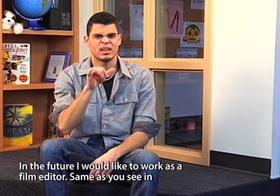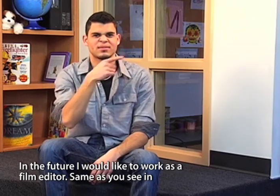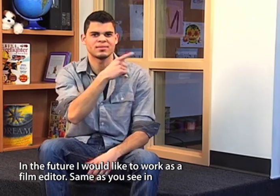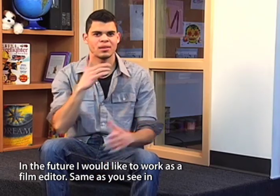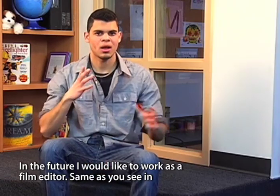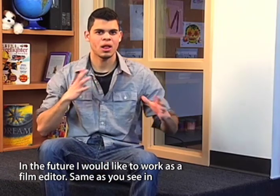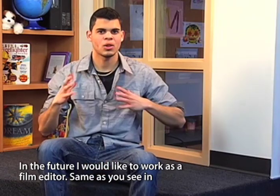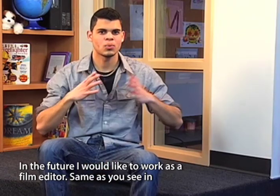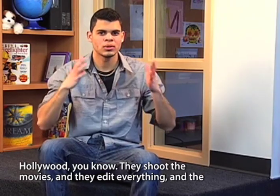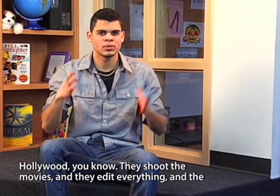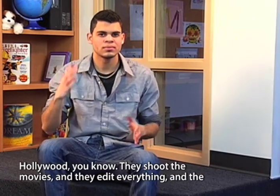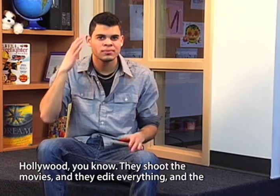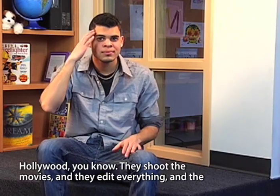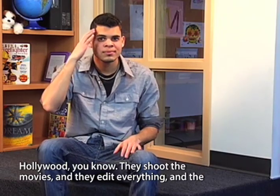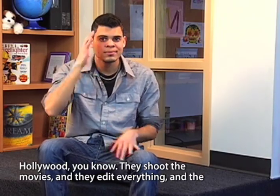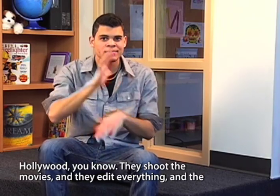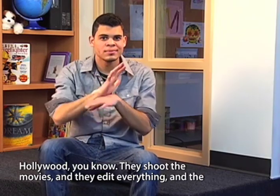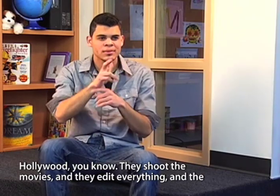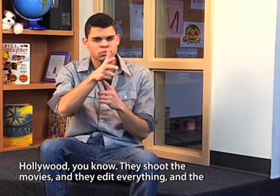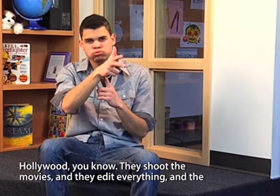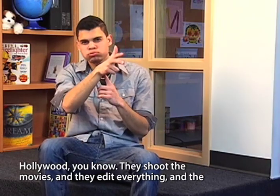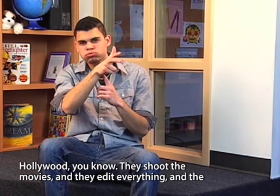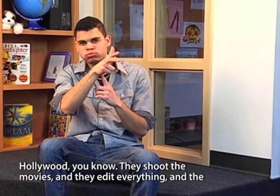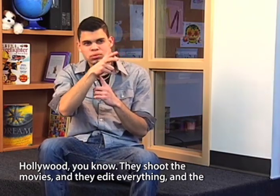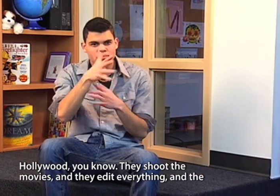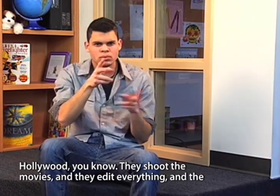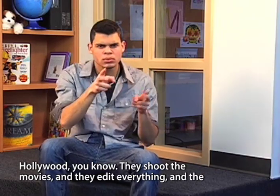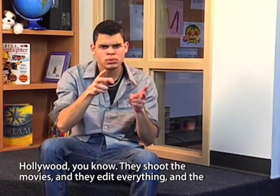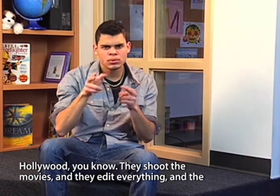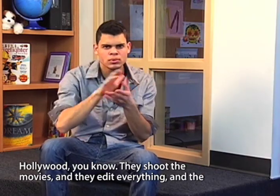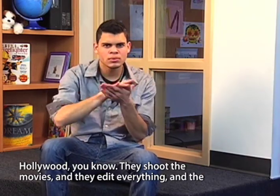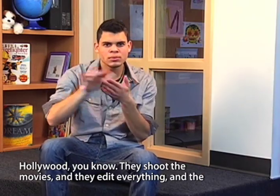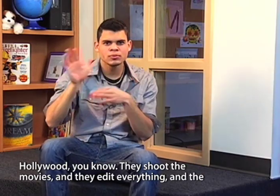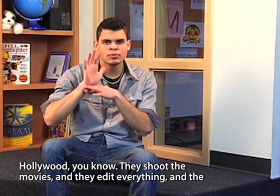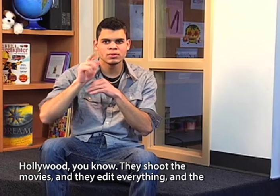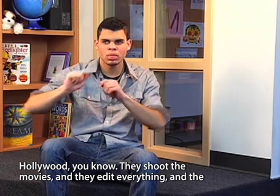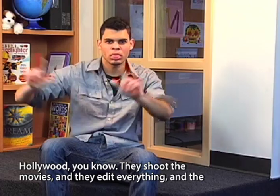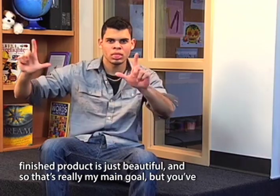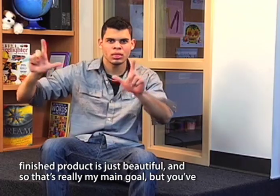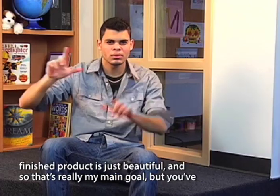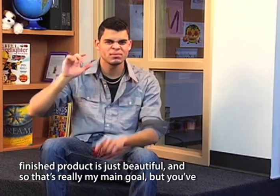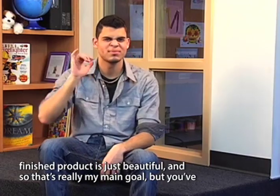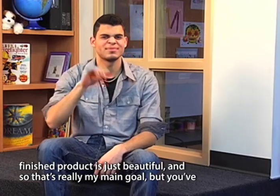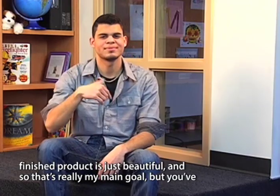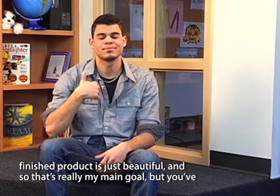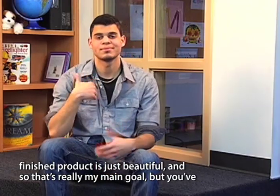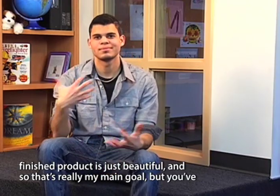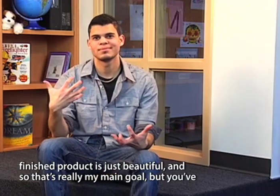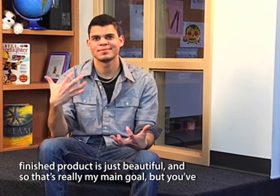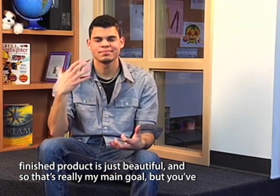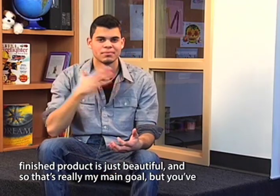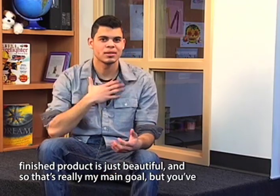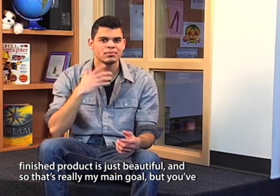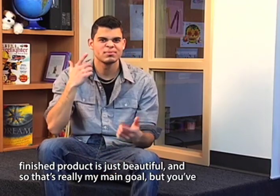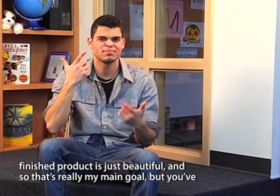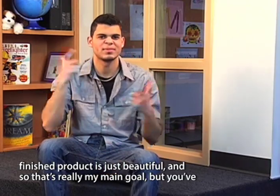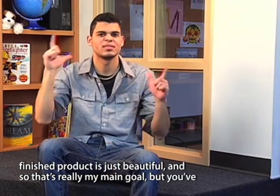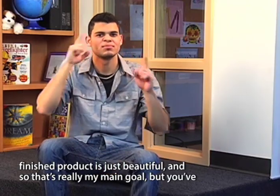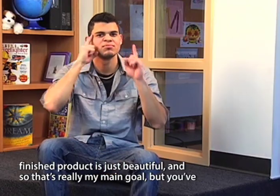Same as you see in Hollywood. You know, they shoot the movies and they edit everything, and the finished product just looks beautiful. And so that's really my